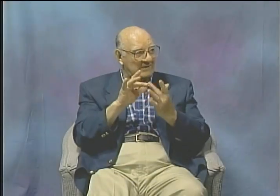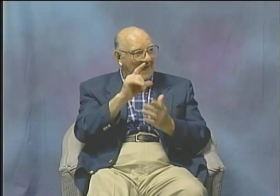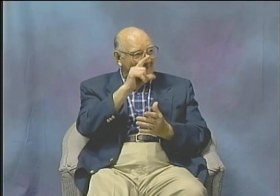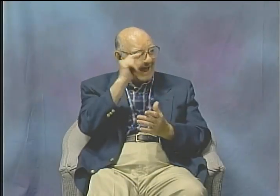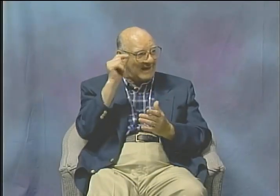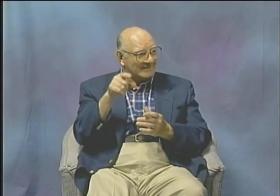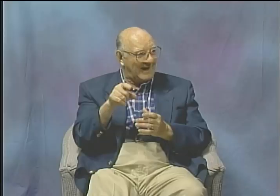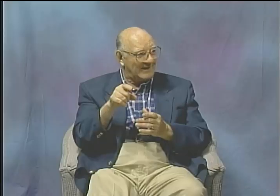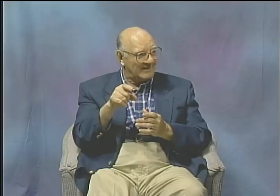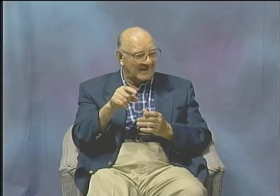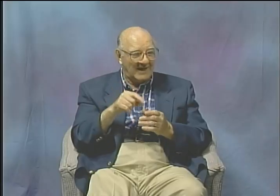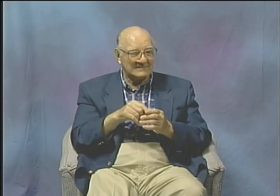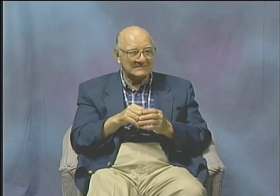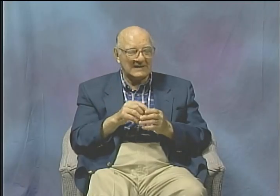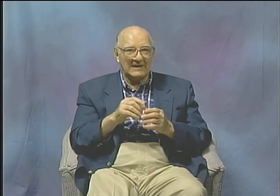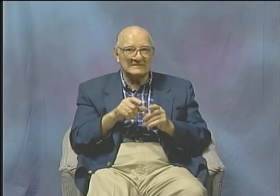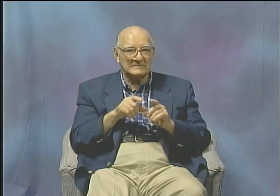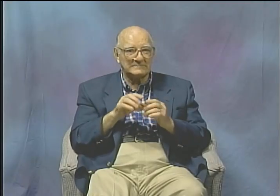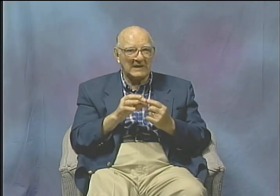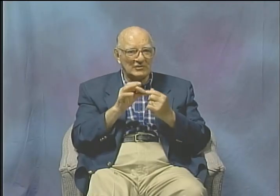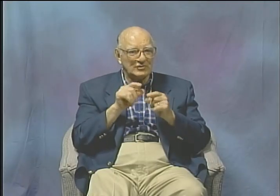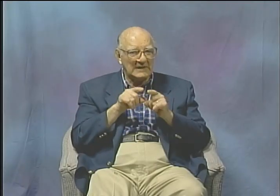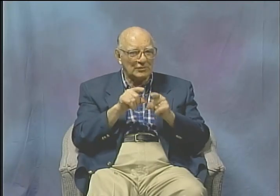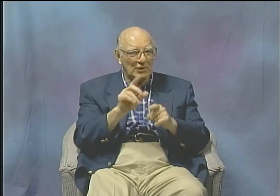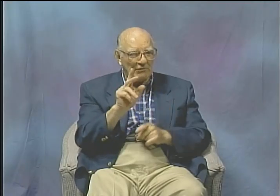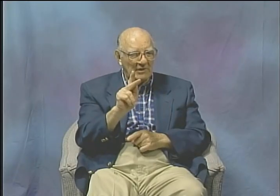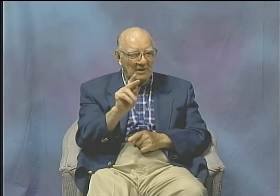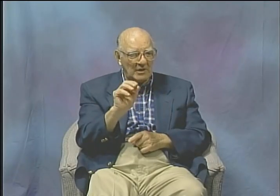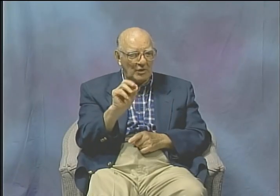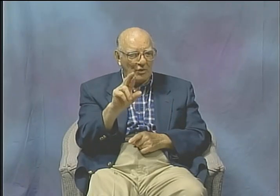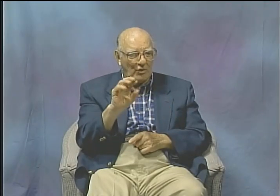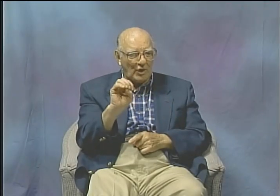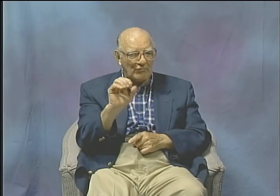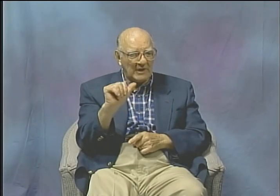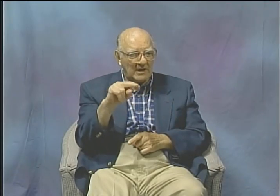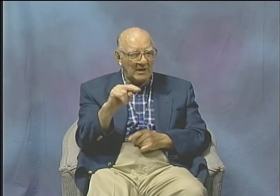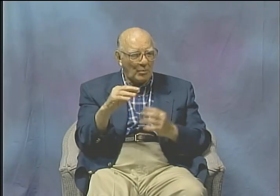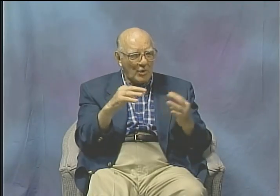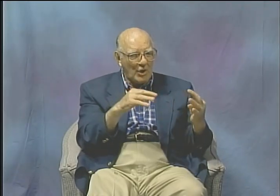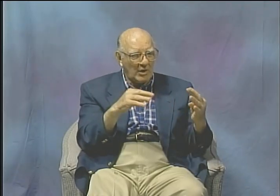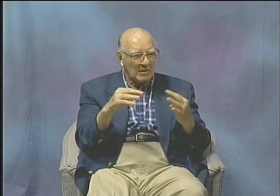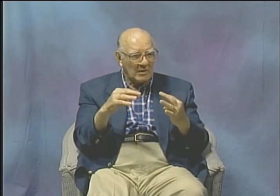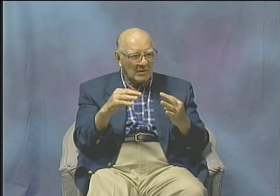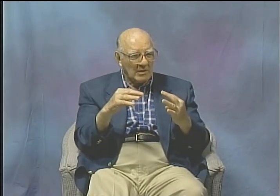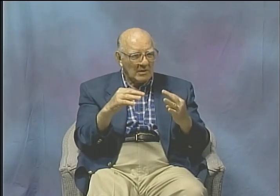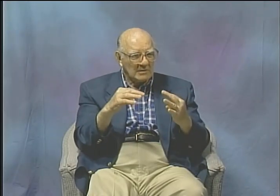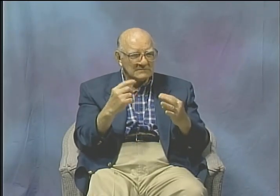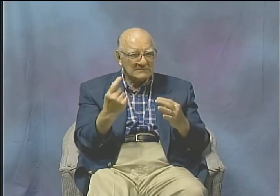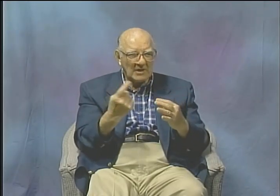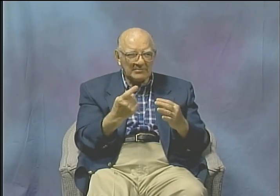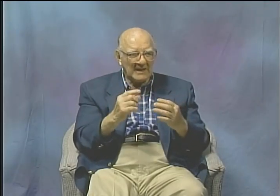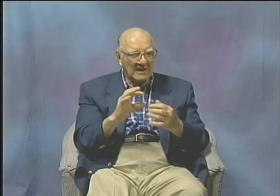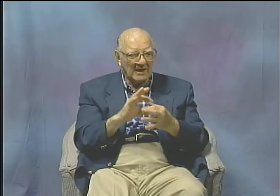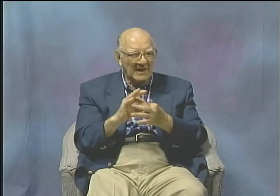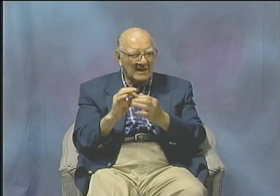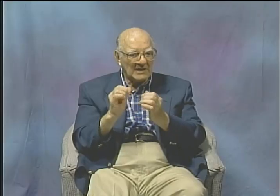contact Gallaudet, yes, especially during the Korean War. Something connected